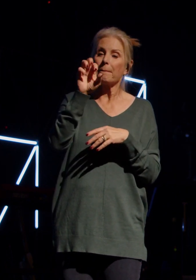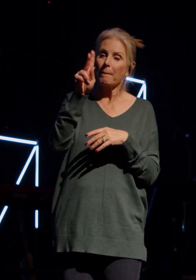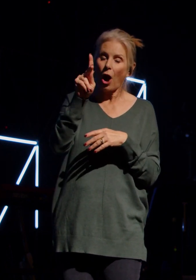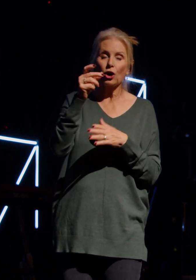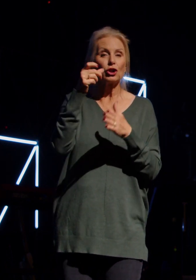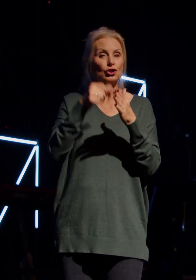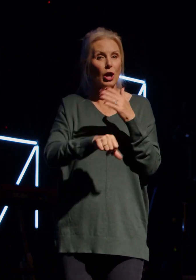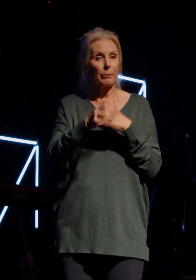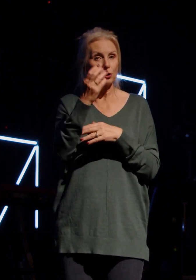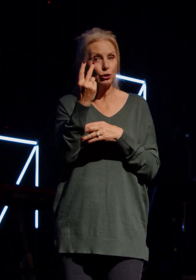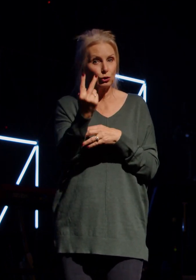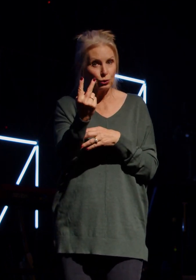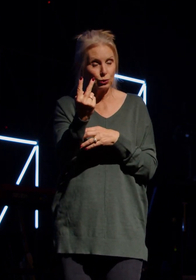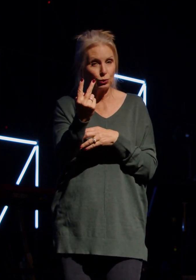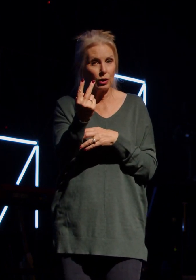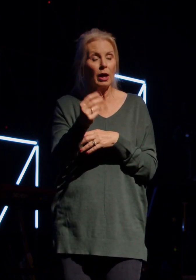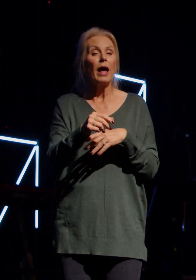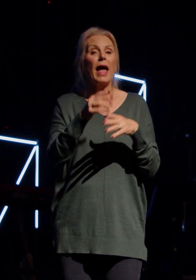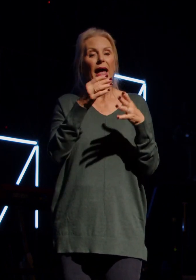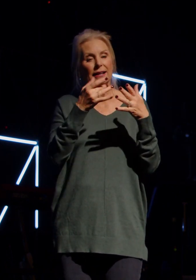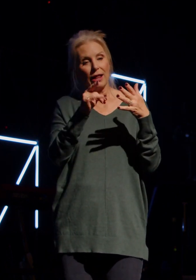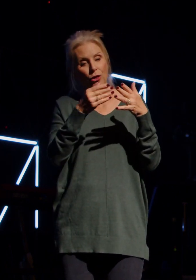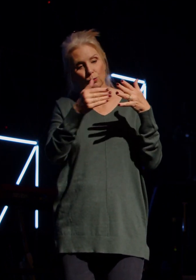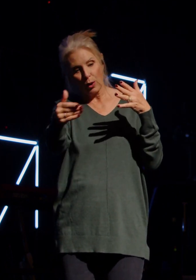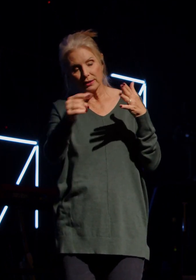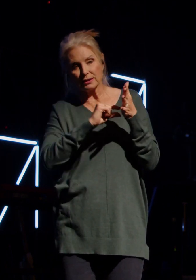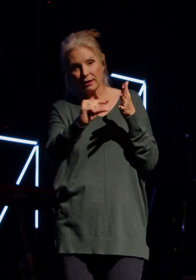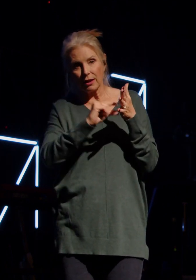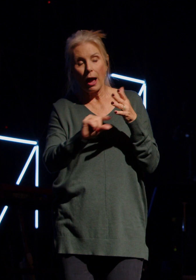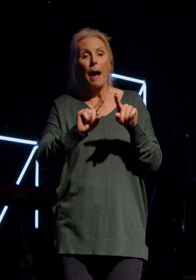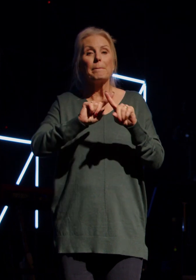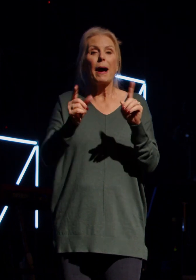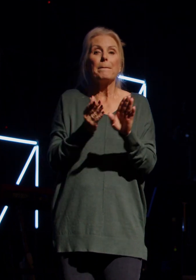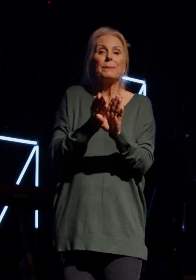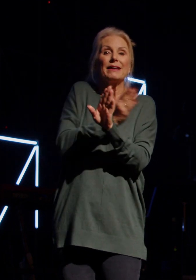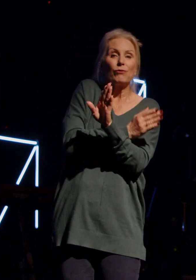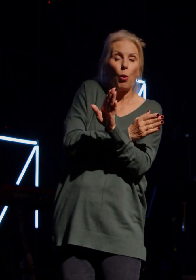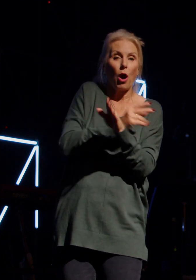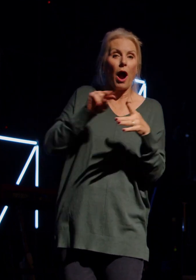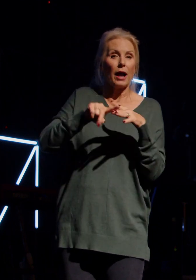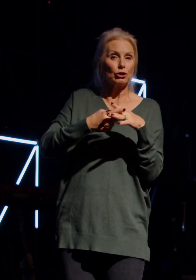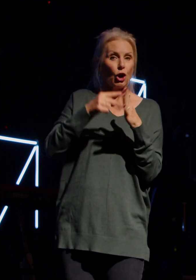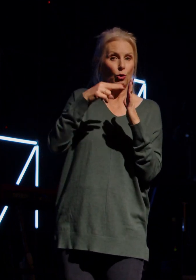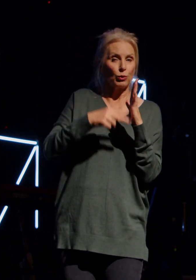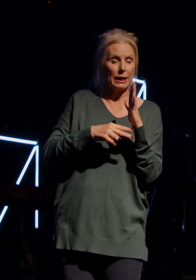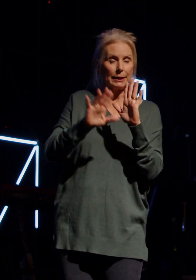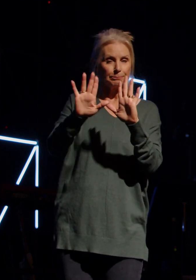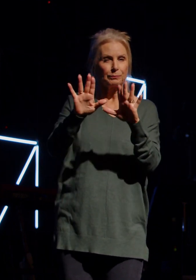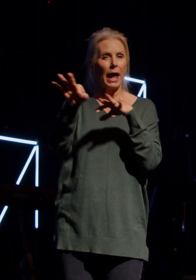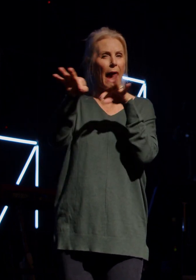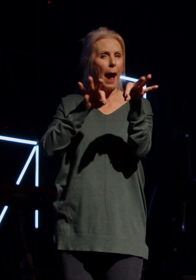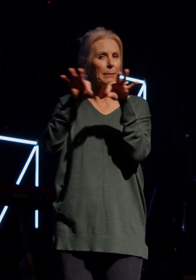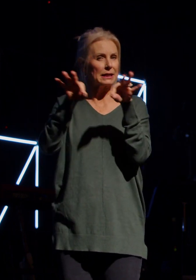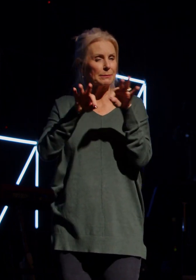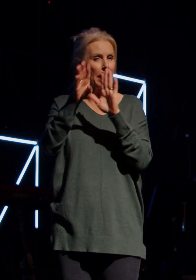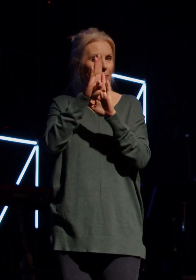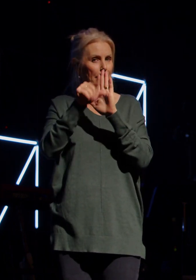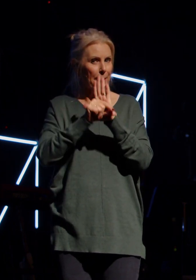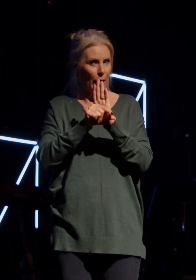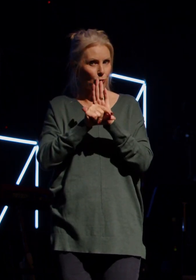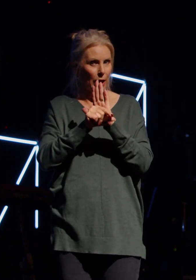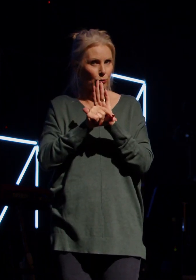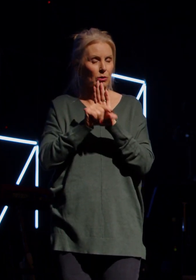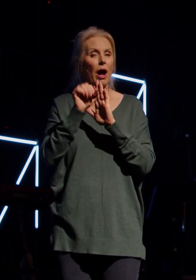36 in the follow-up devotion. Now, before I start reading Mark chapter 2, I want us to spend some time about the background of this book as we